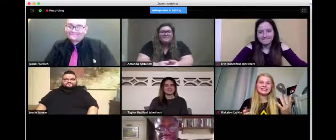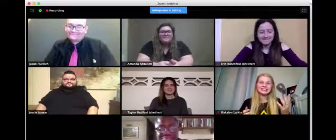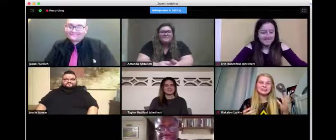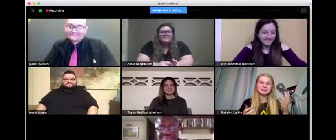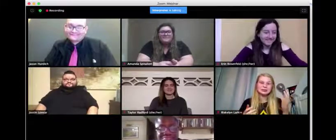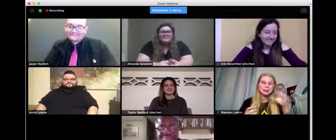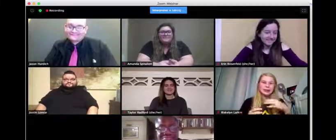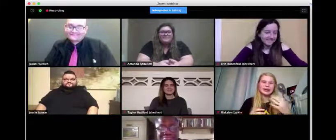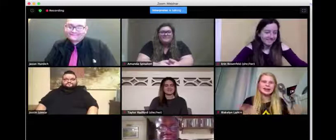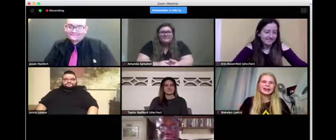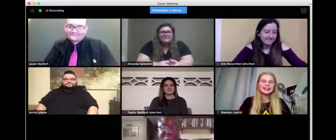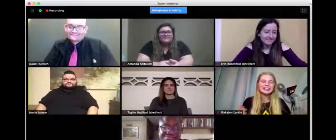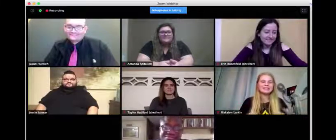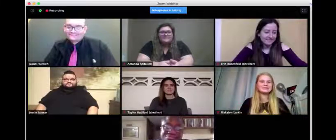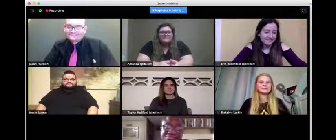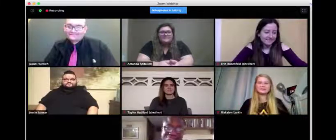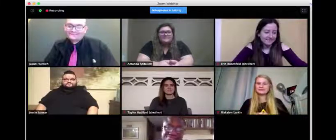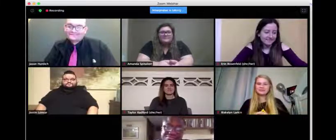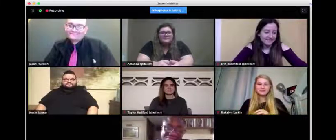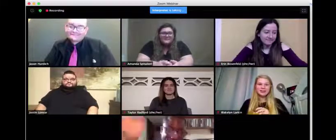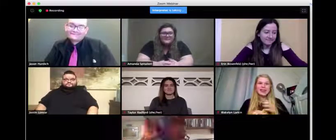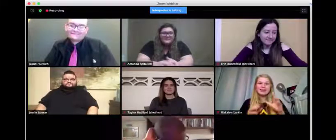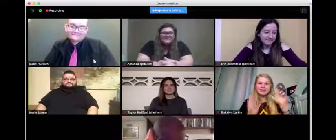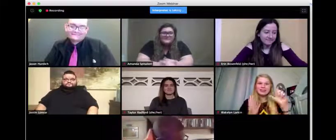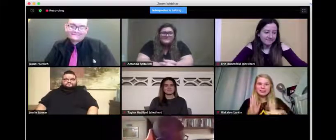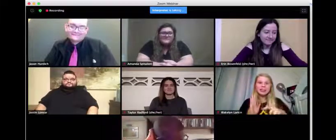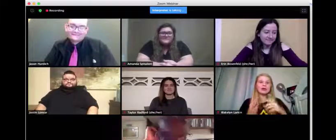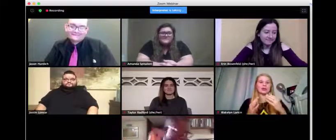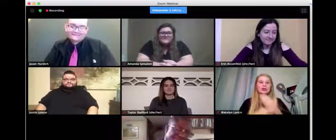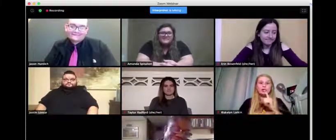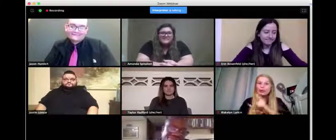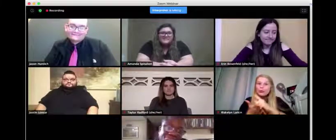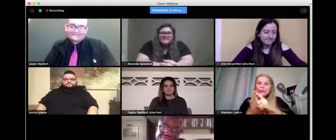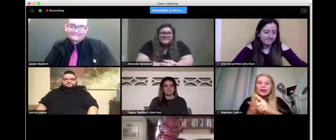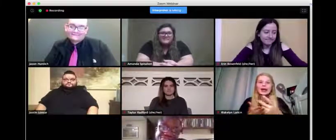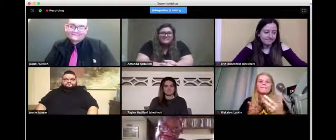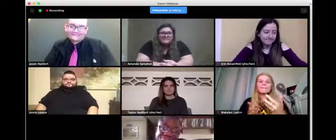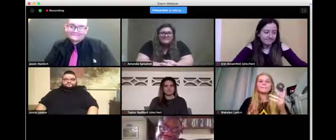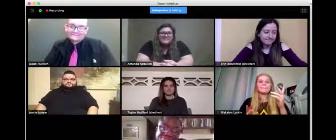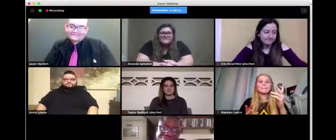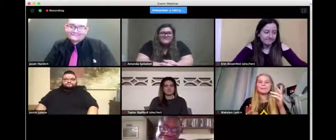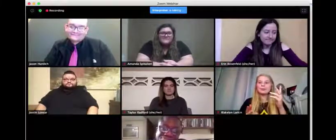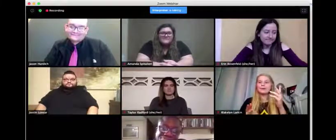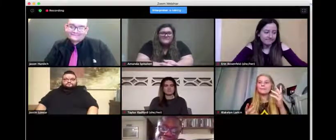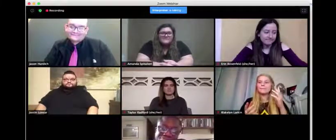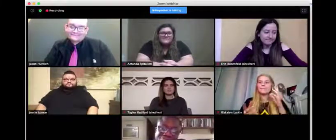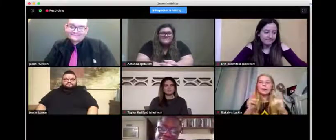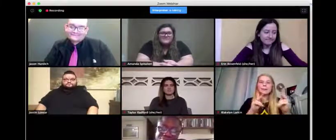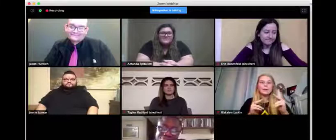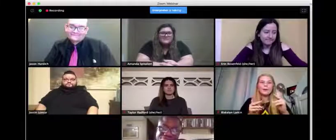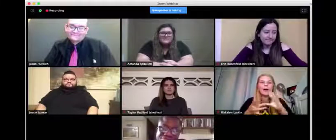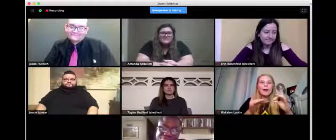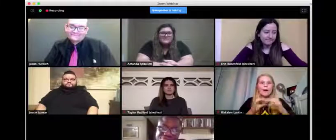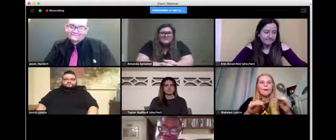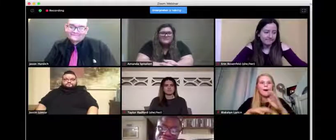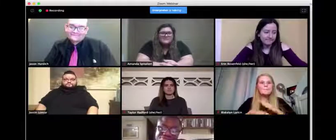later, during the week, people were commenting on my videos saying, "I saw you in the store."